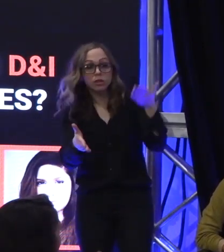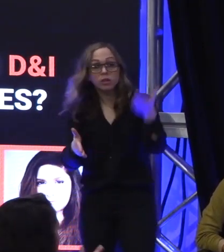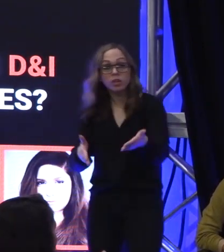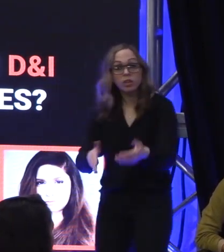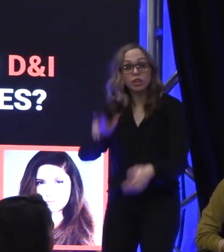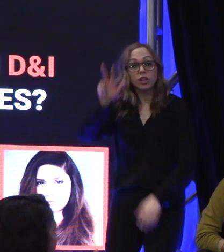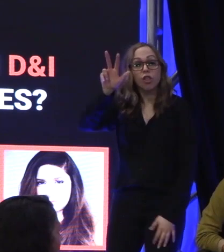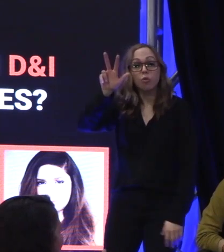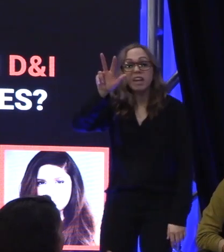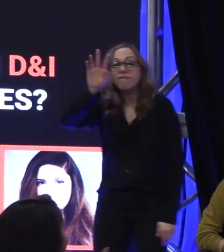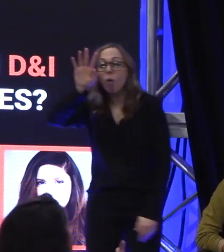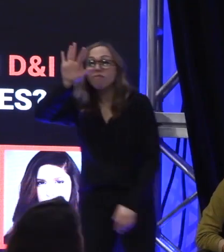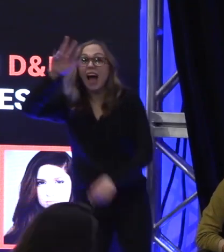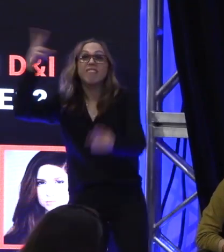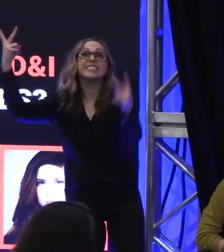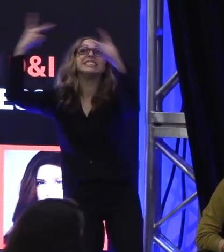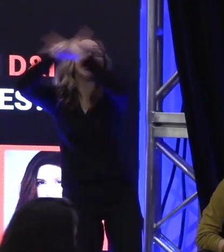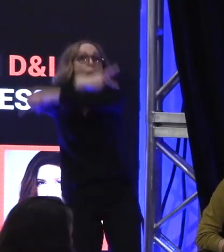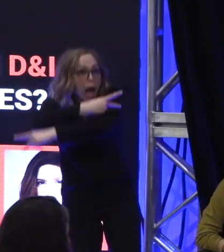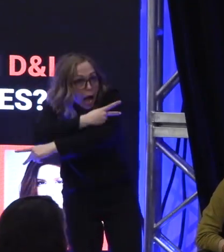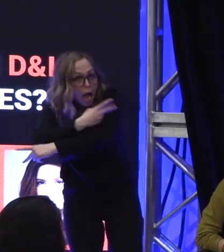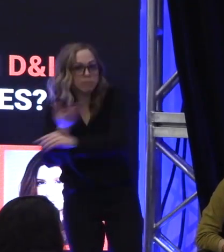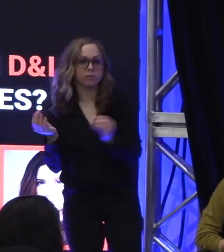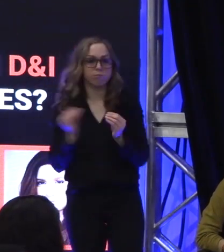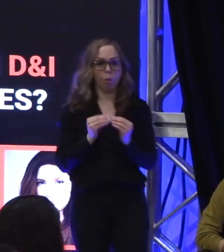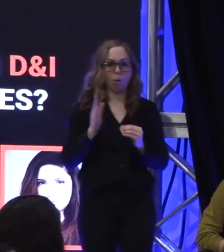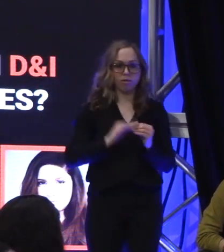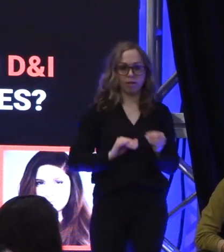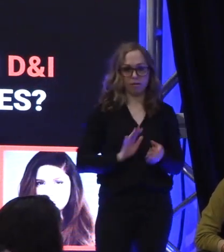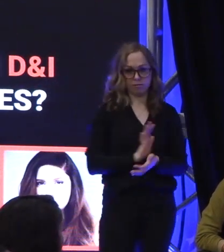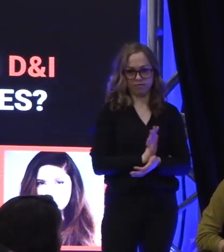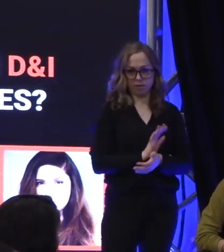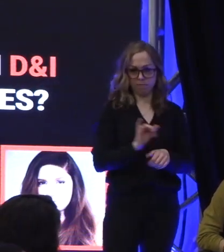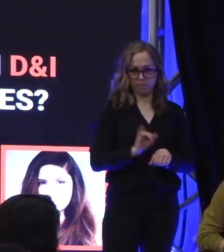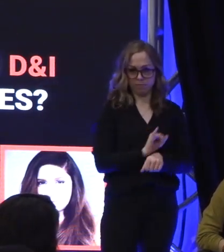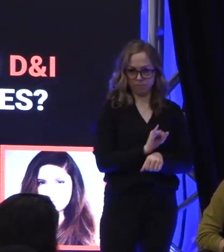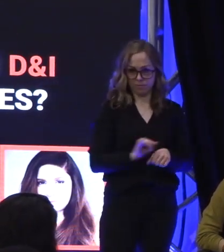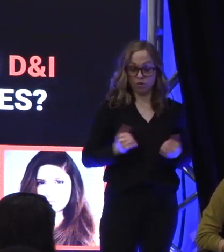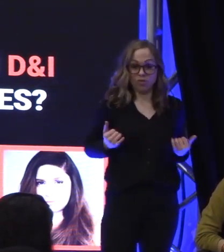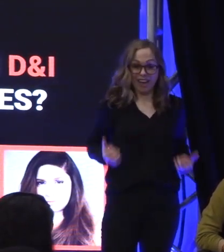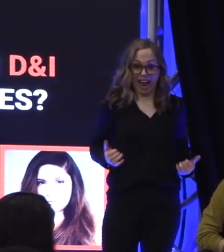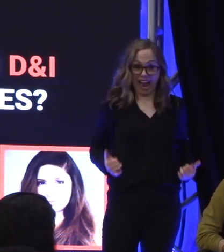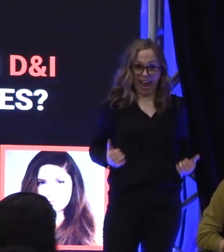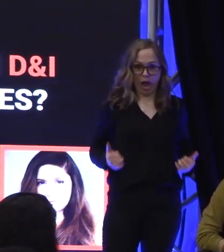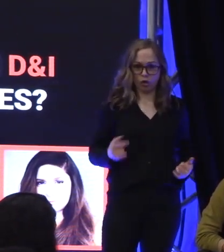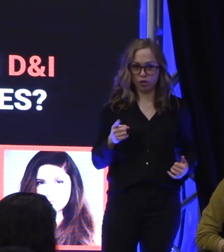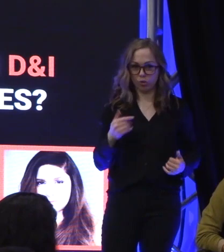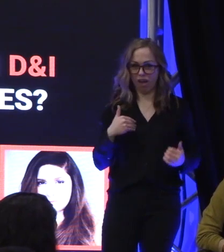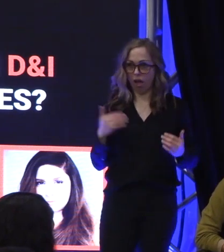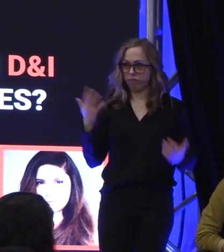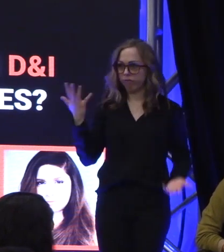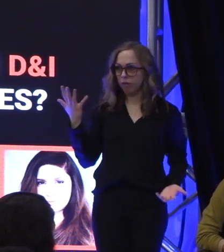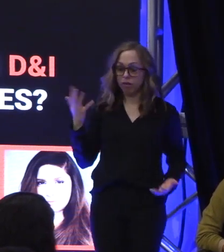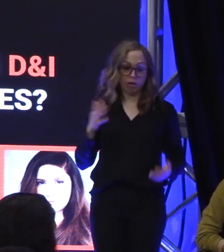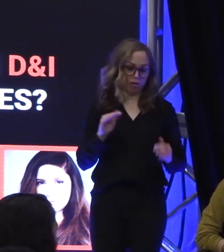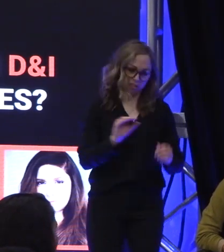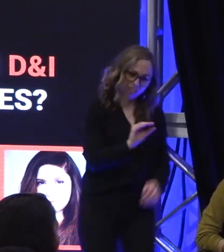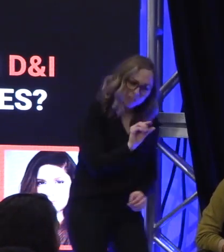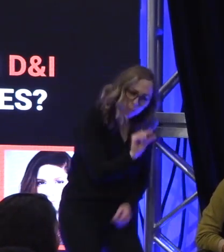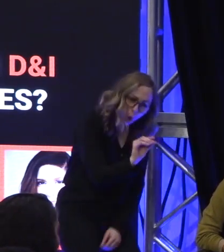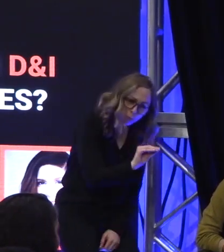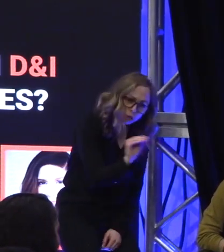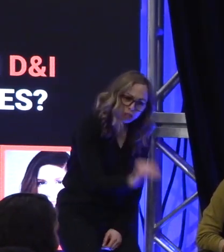3, 4, 5x the entry-level compensation of the industry. As a consequence, you end up with an entry-level population of the industry that is disproportionately